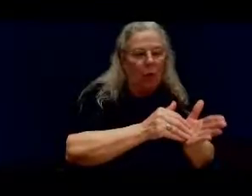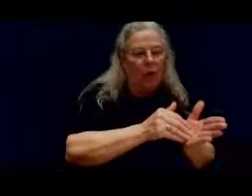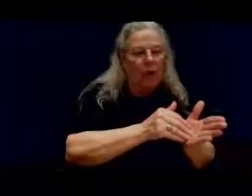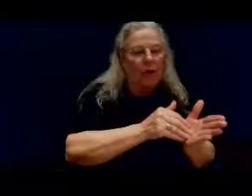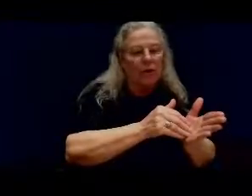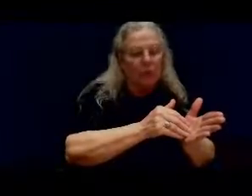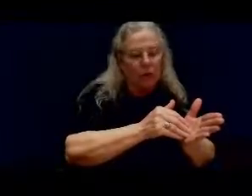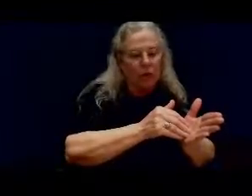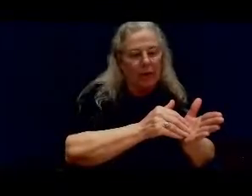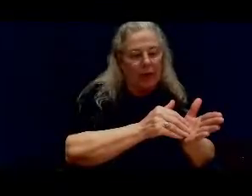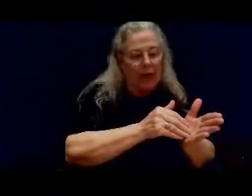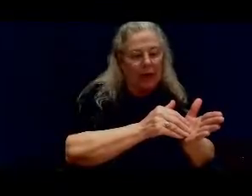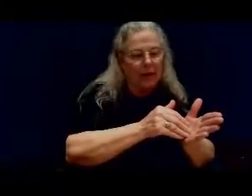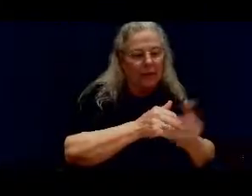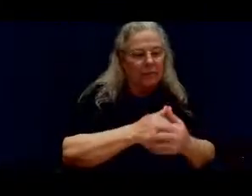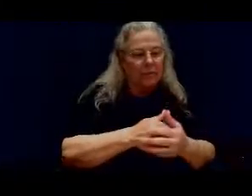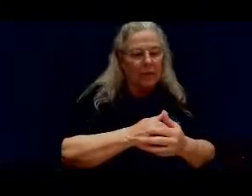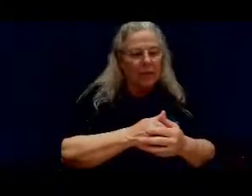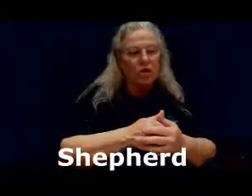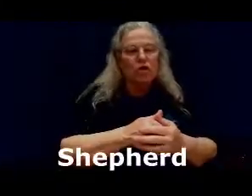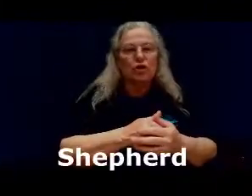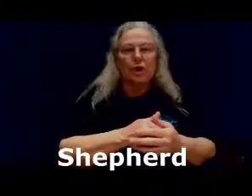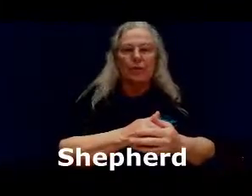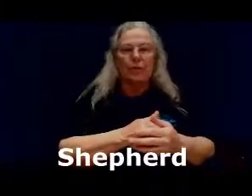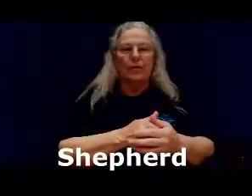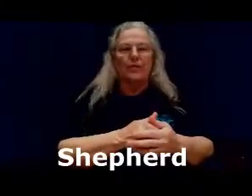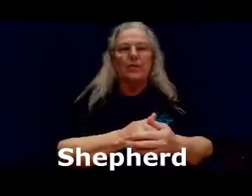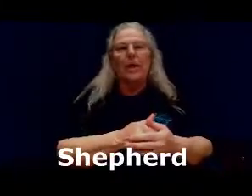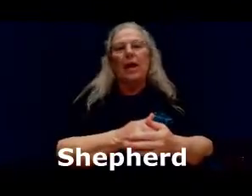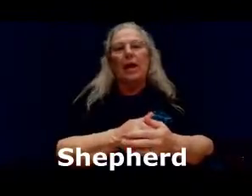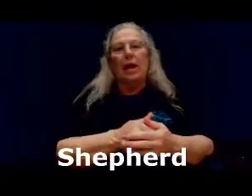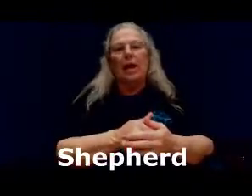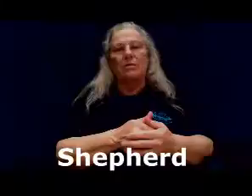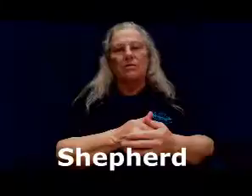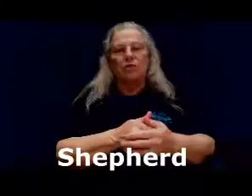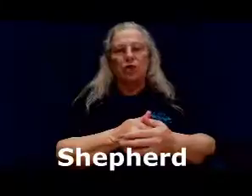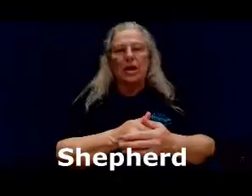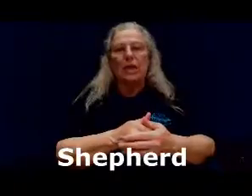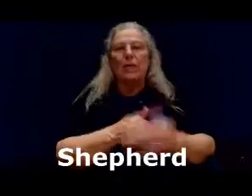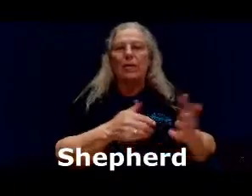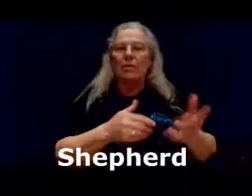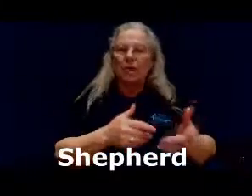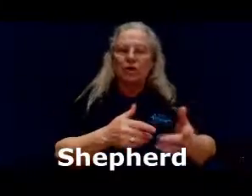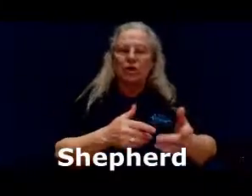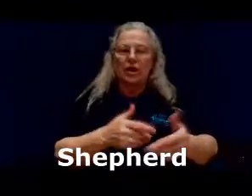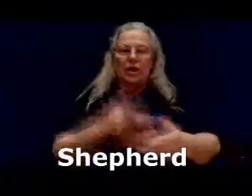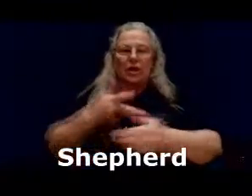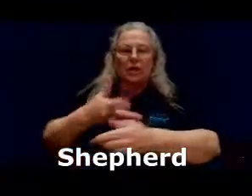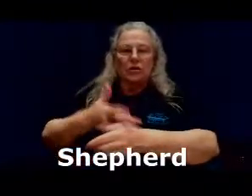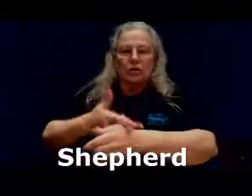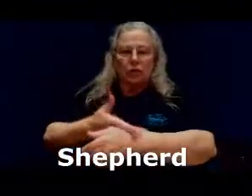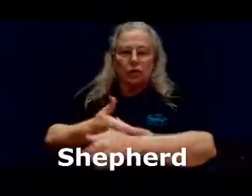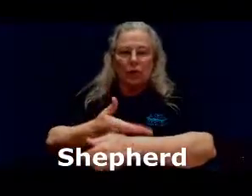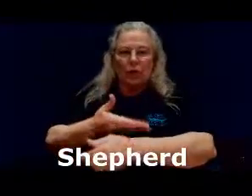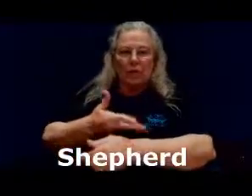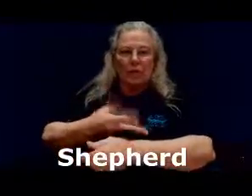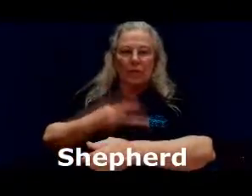or you're going back. Shepherd and sheep, they shear. So you end up in